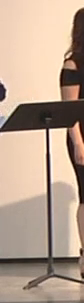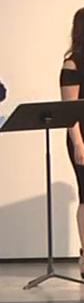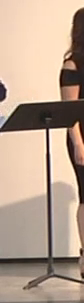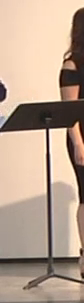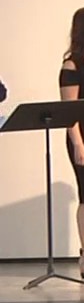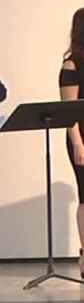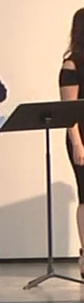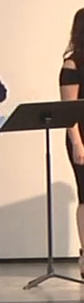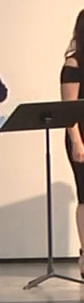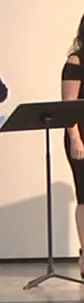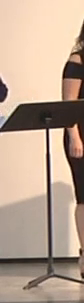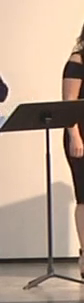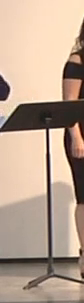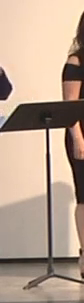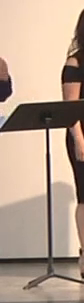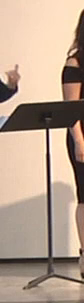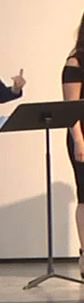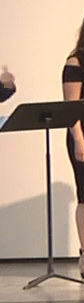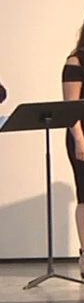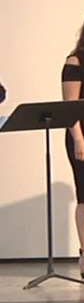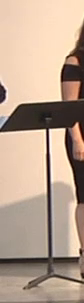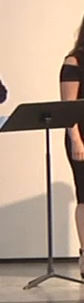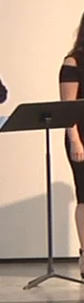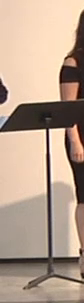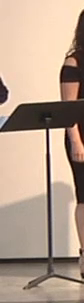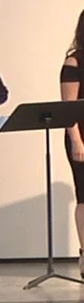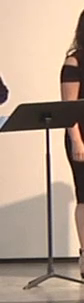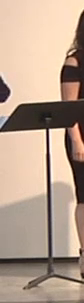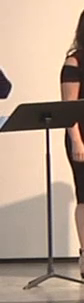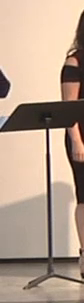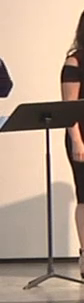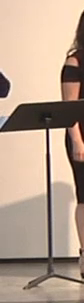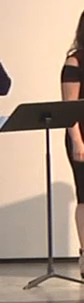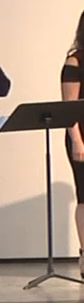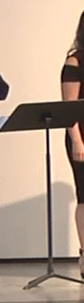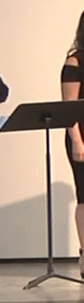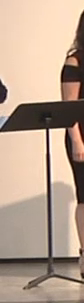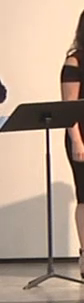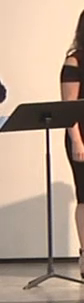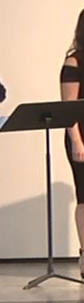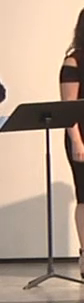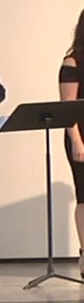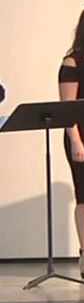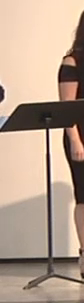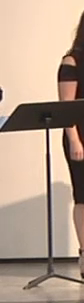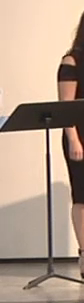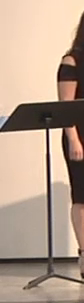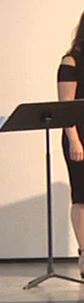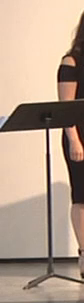Any LEAP graduates in the house today? Okay. Open World High School?